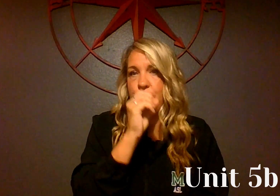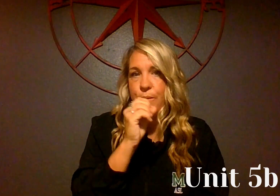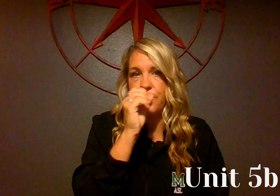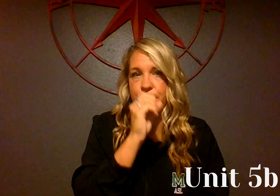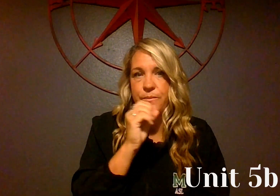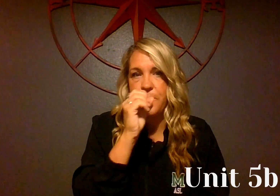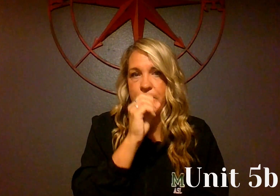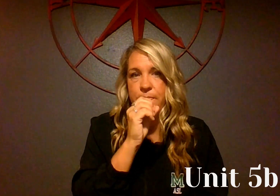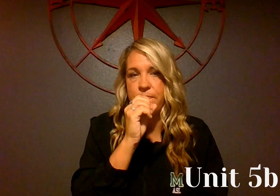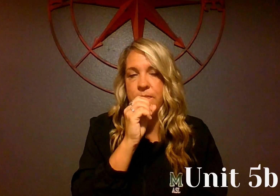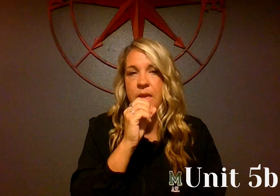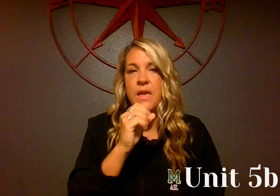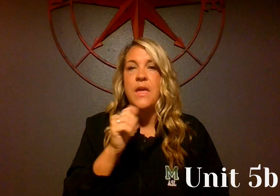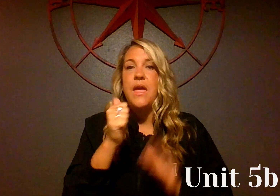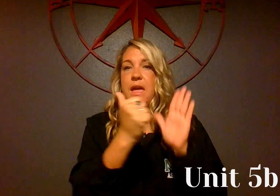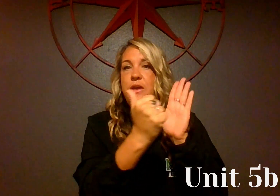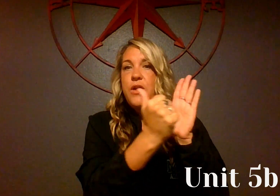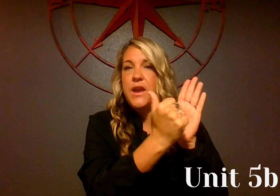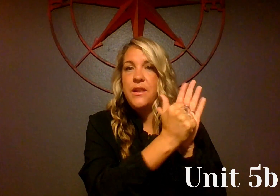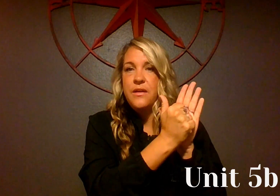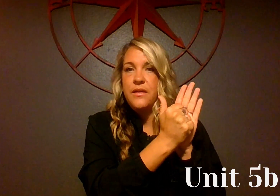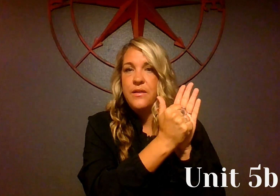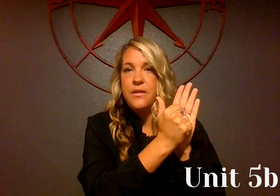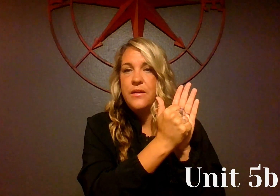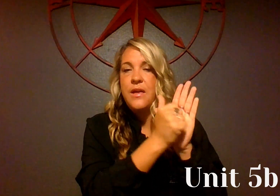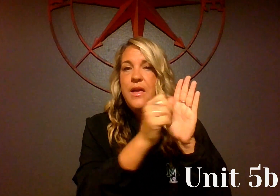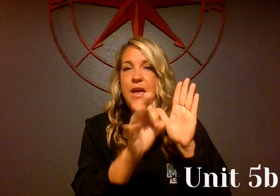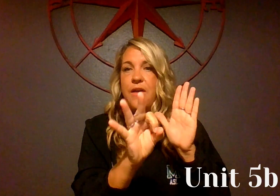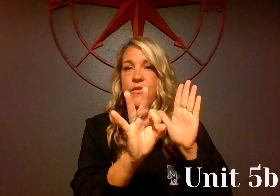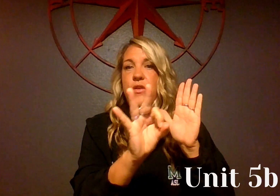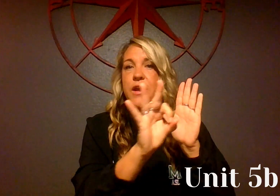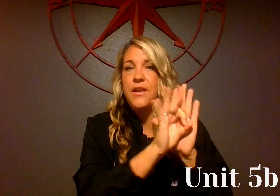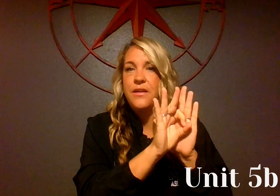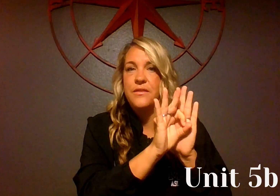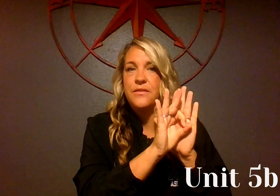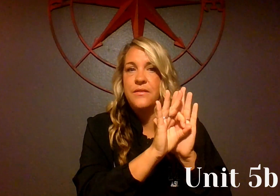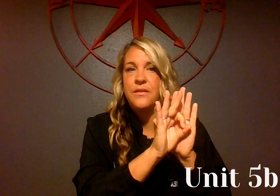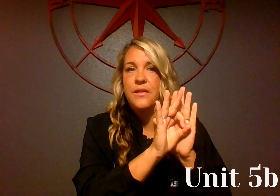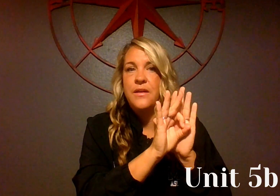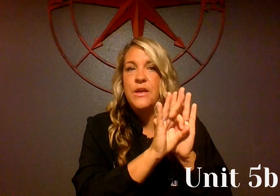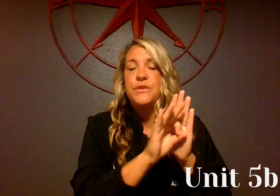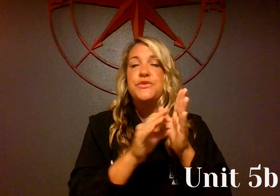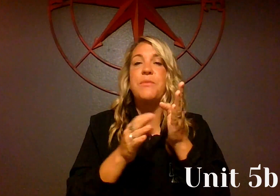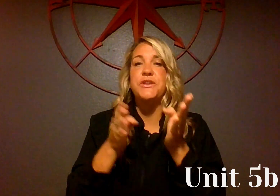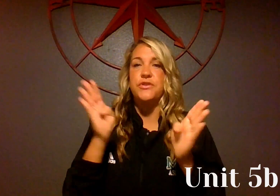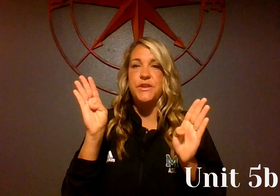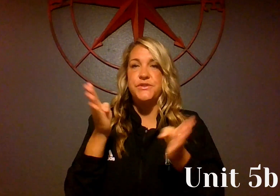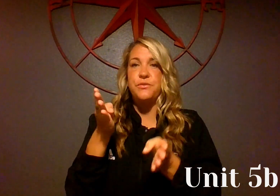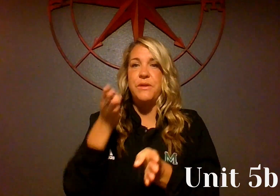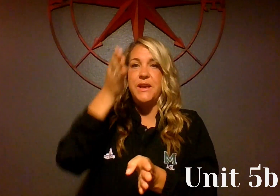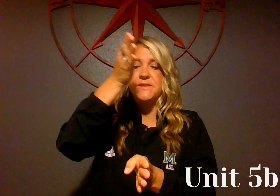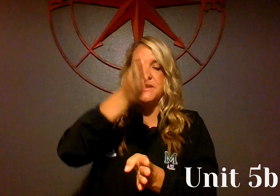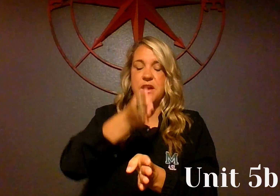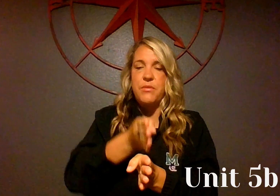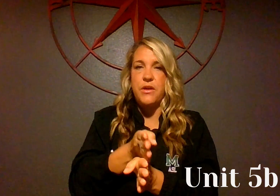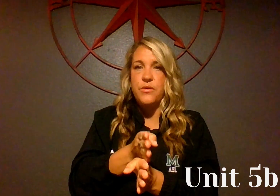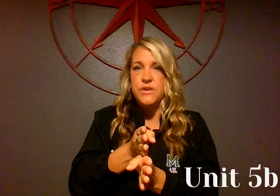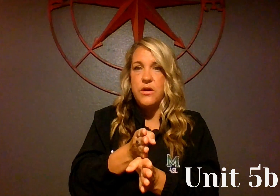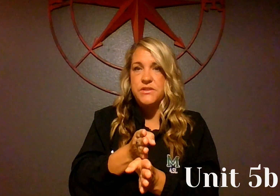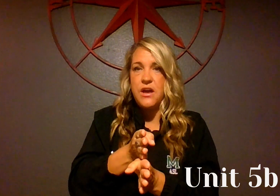O. A grade, F grade. To major in, 2 B's, the dominant goes on top